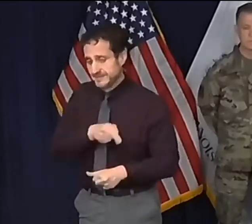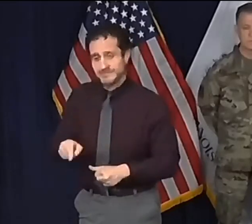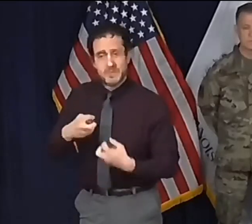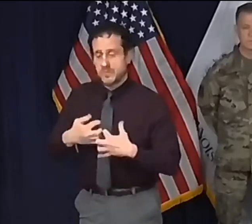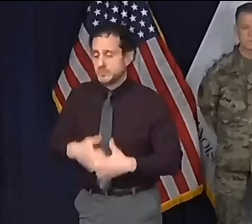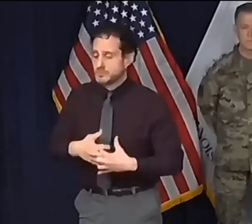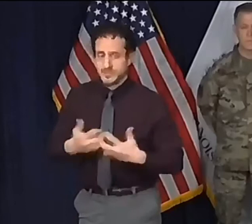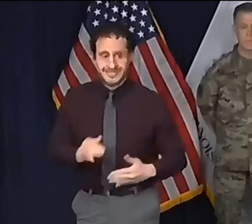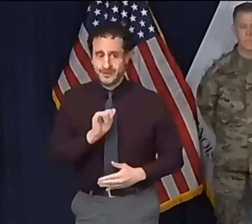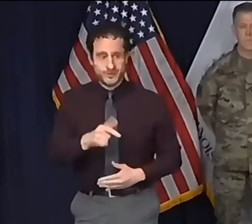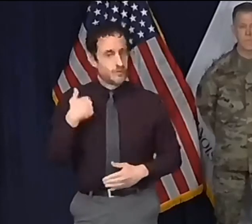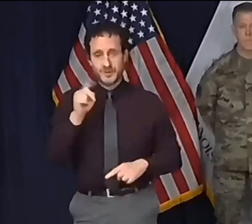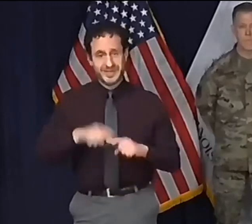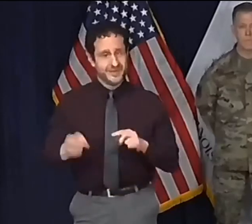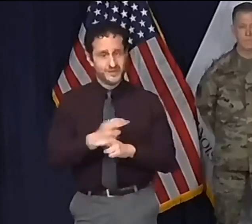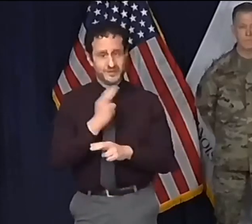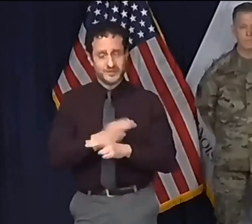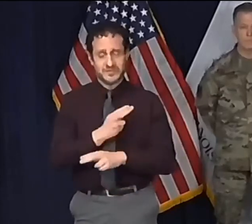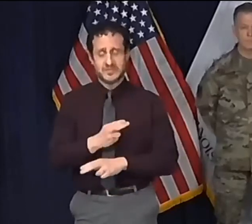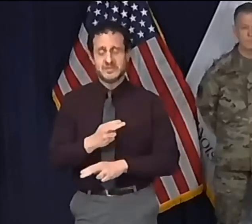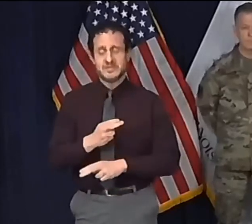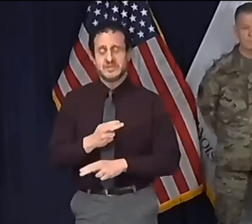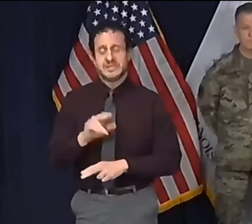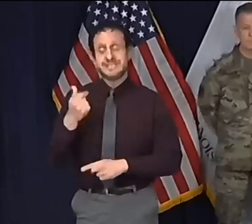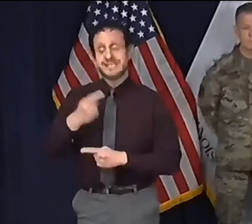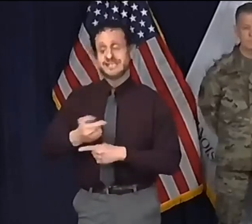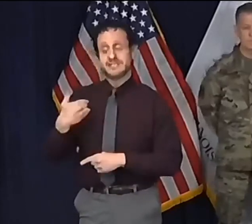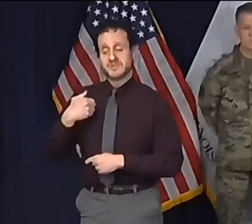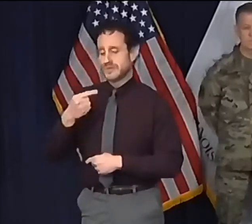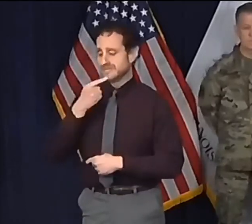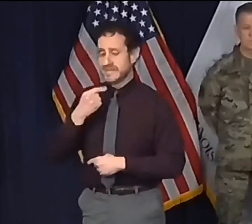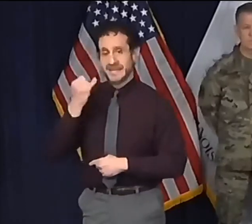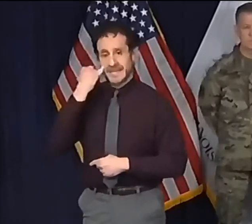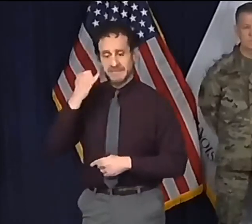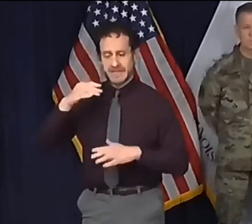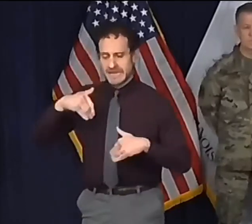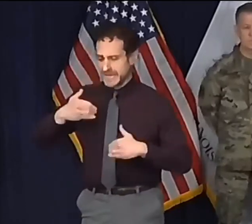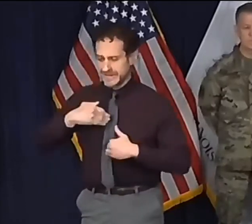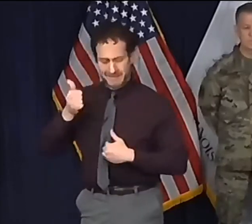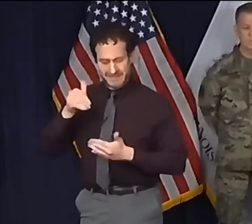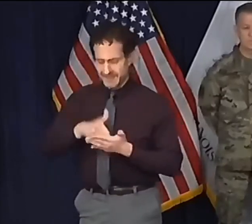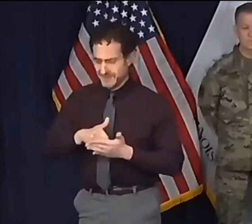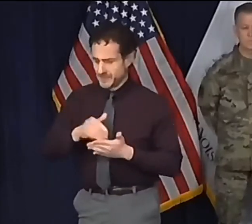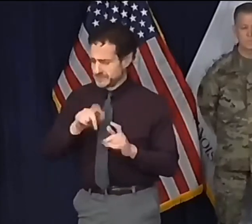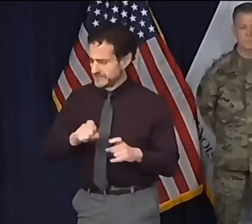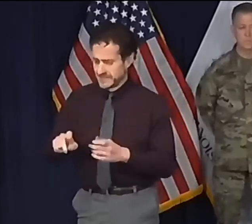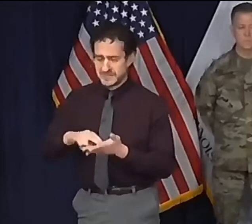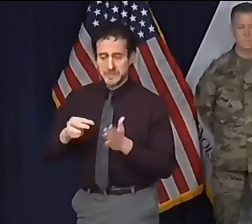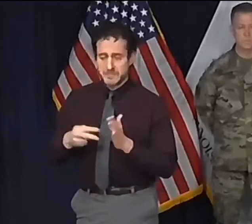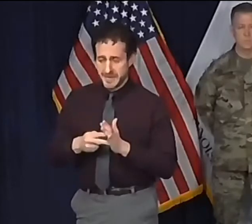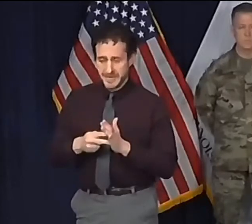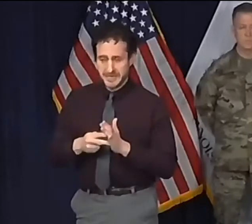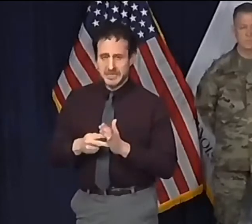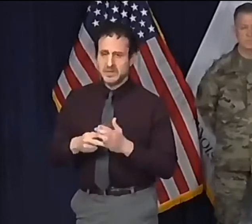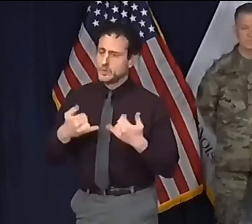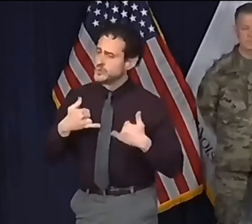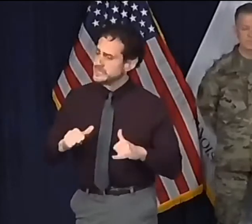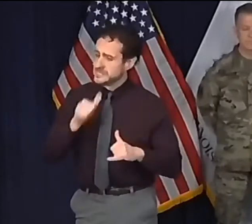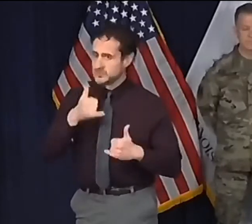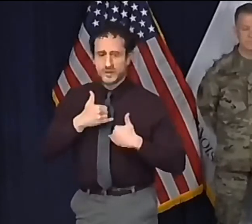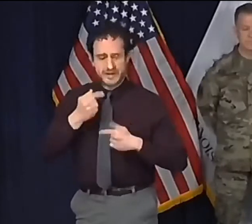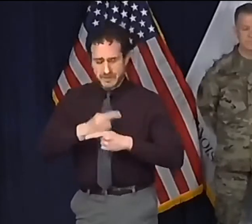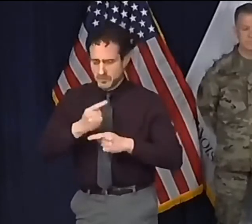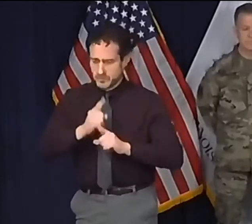you, every day we aren't hitting 10,000 tests or more is another day that we're not able to get the answers that help us get past the